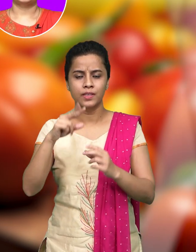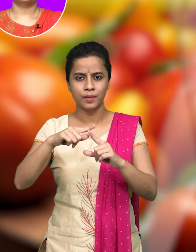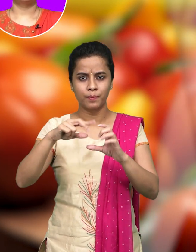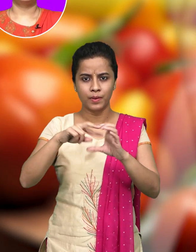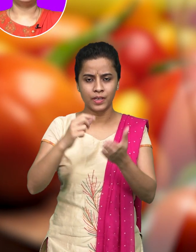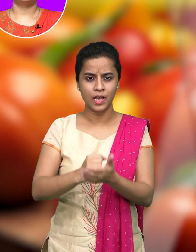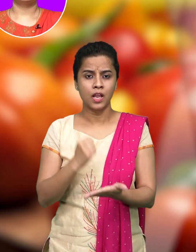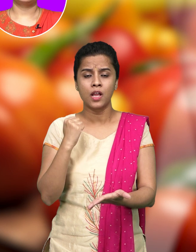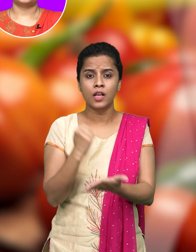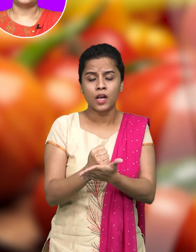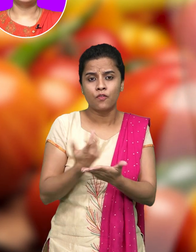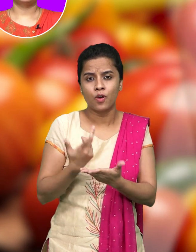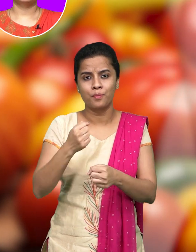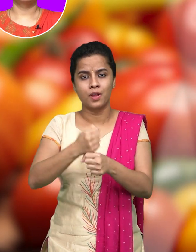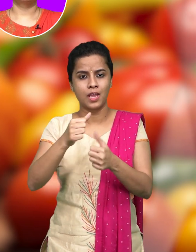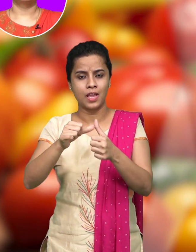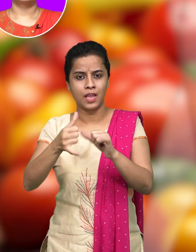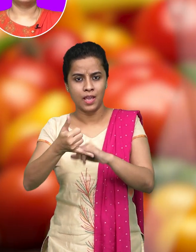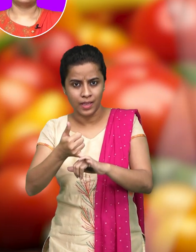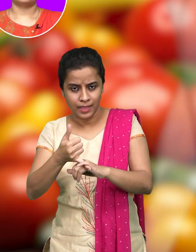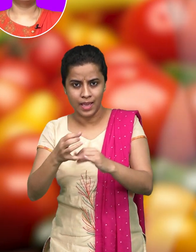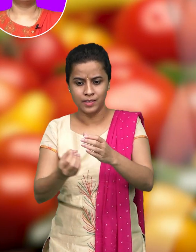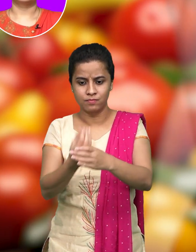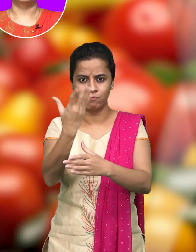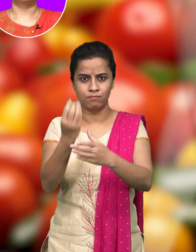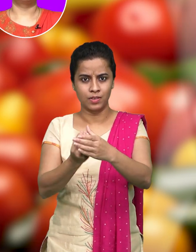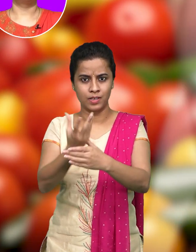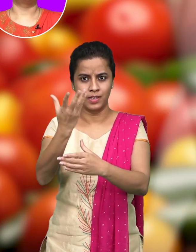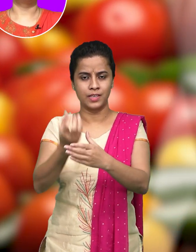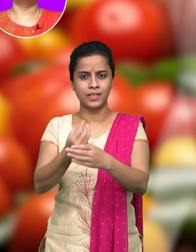confirms the gas released as oxygen.